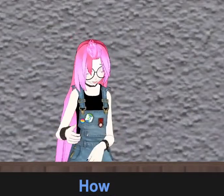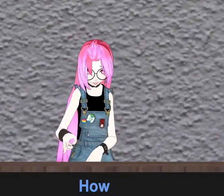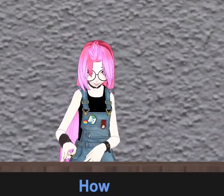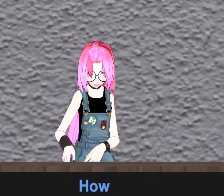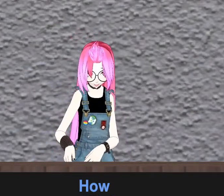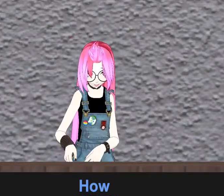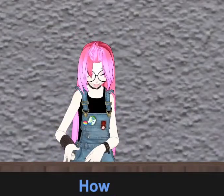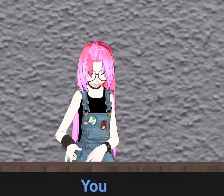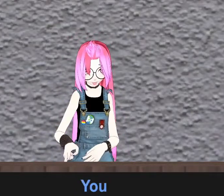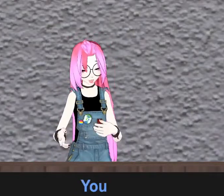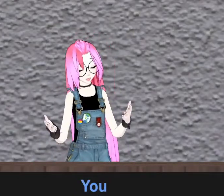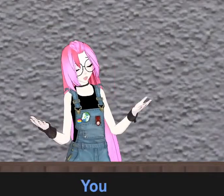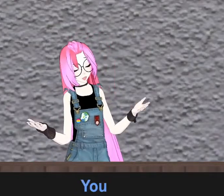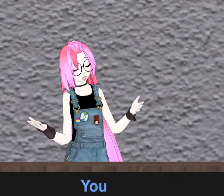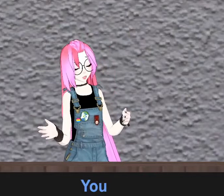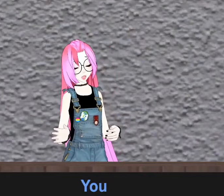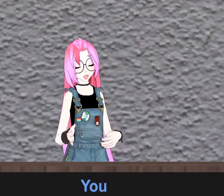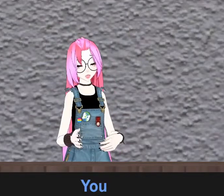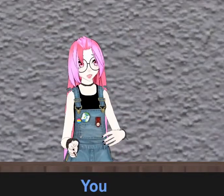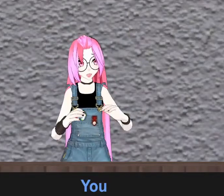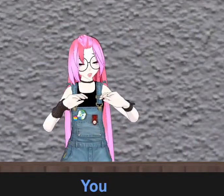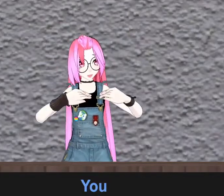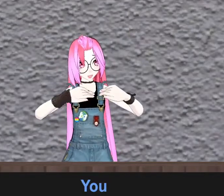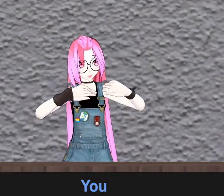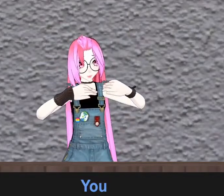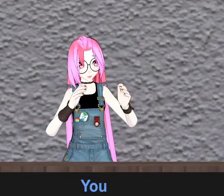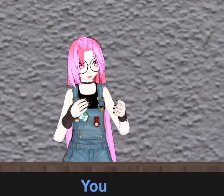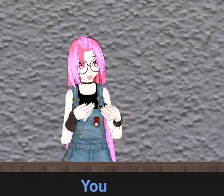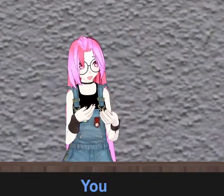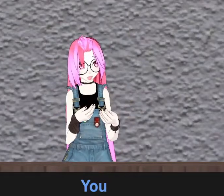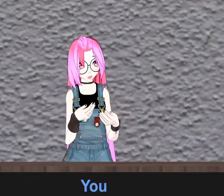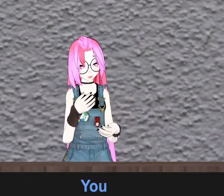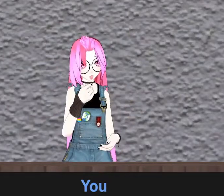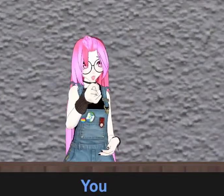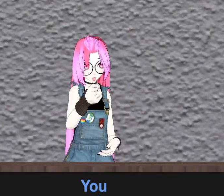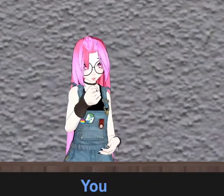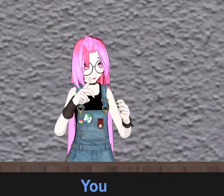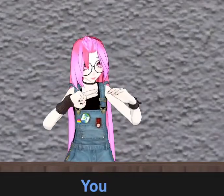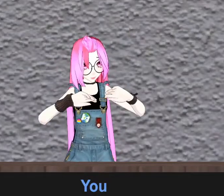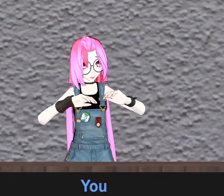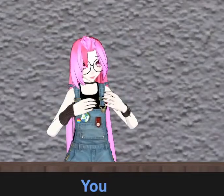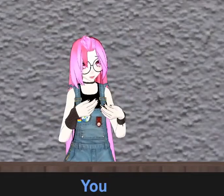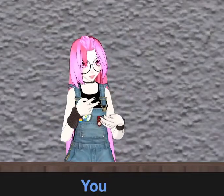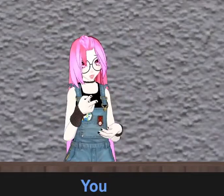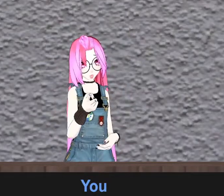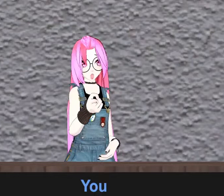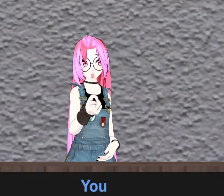And then if you want to ask them how they are, all I do say how, and then point. How are you?